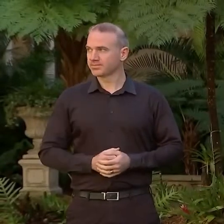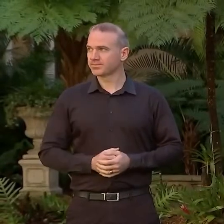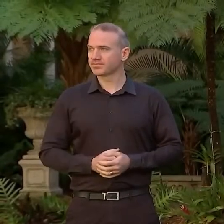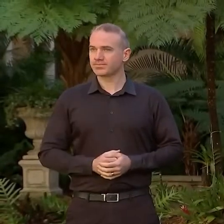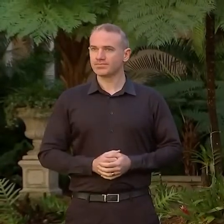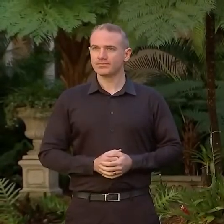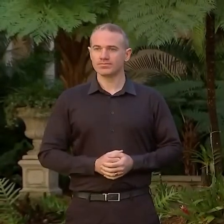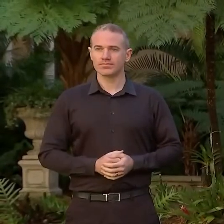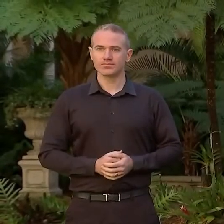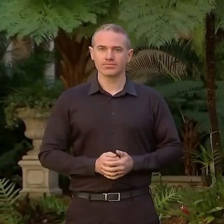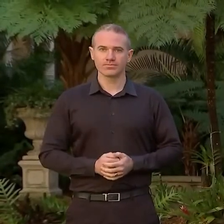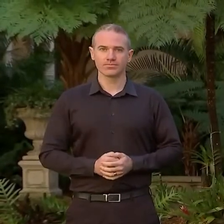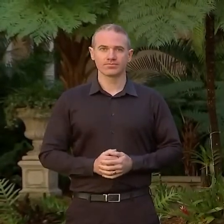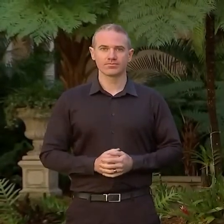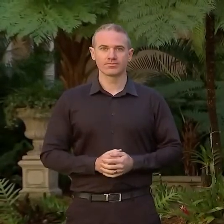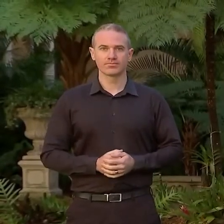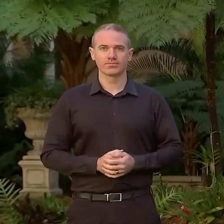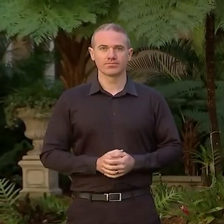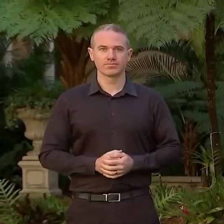Okay.